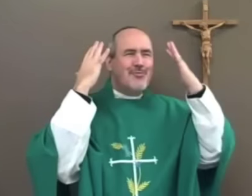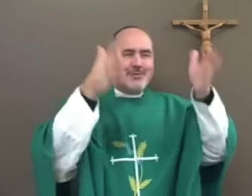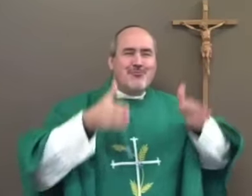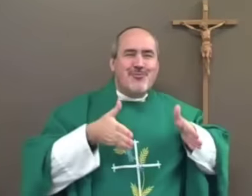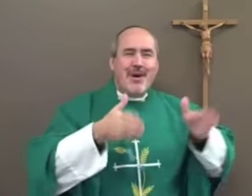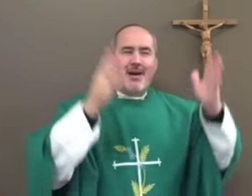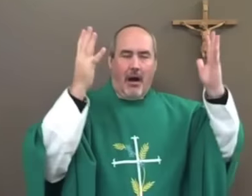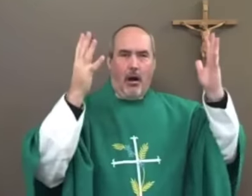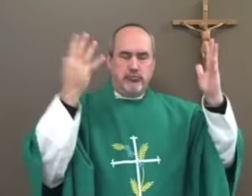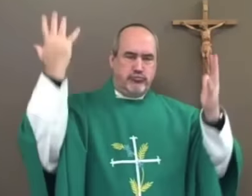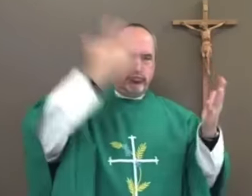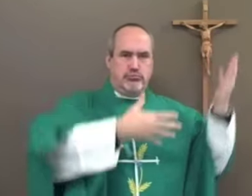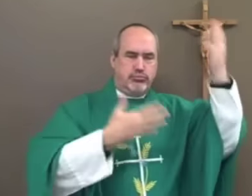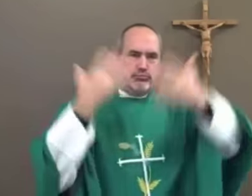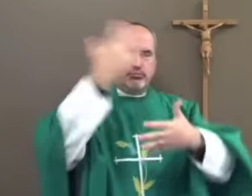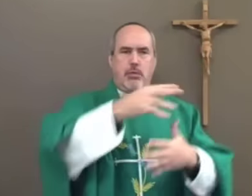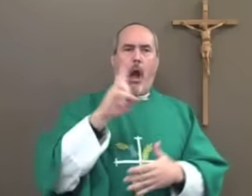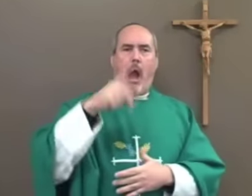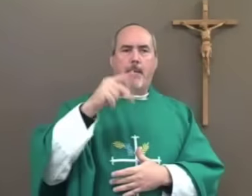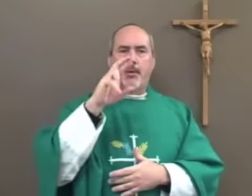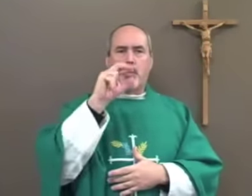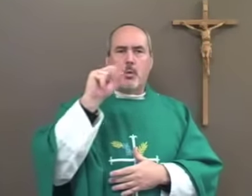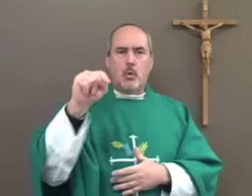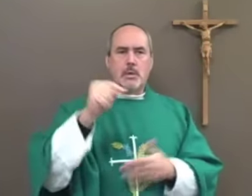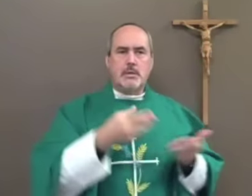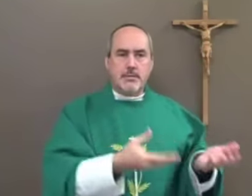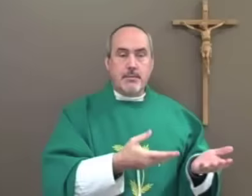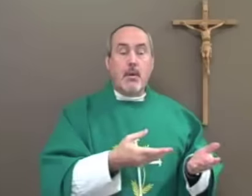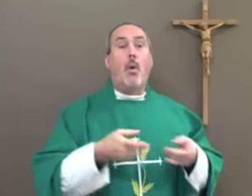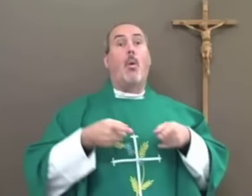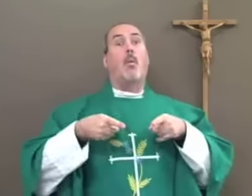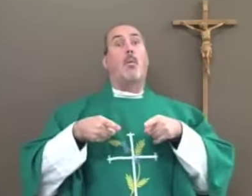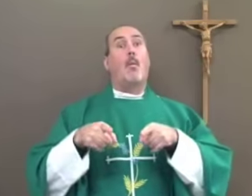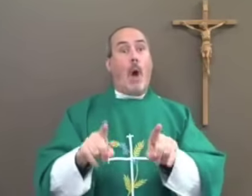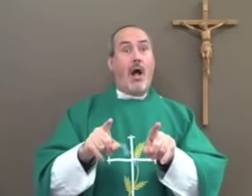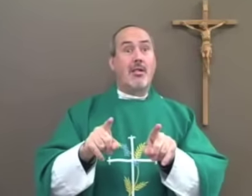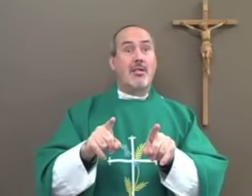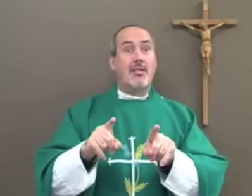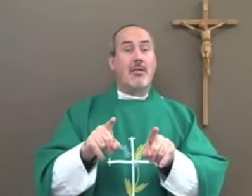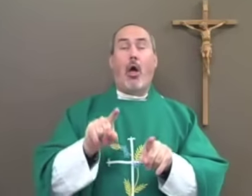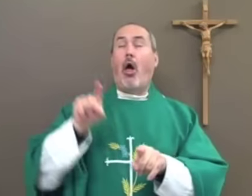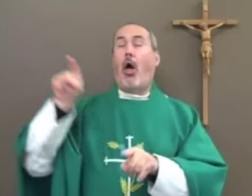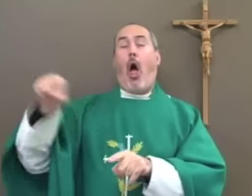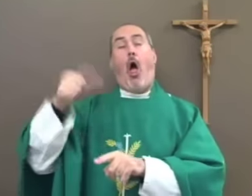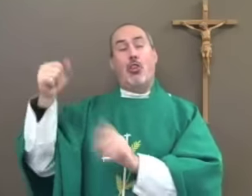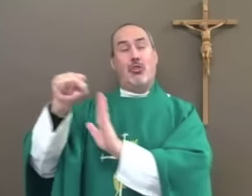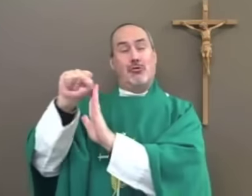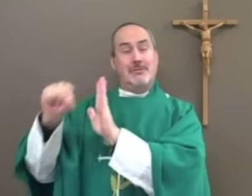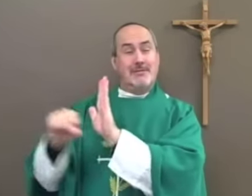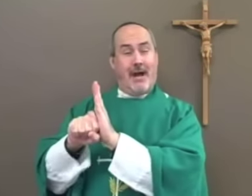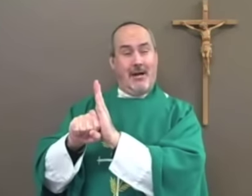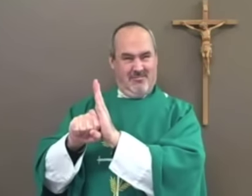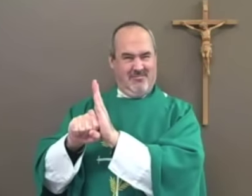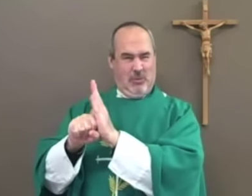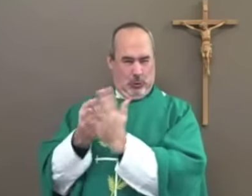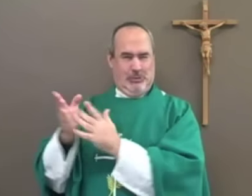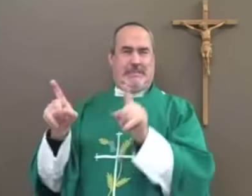were one particular area where they had these old, beautiful trees that were all downed in the storm. But yet in